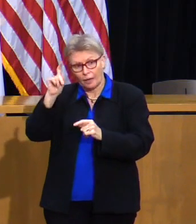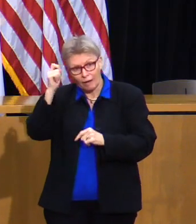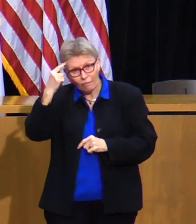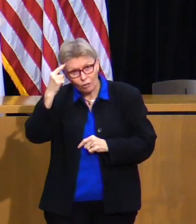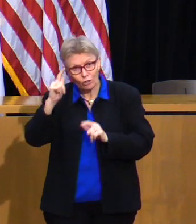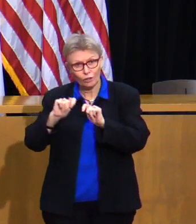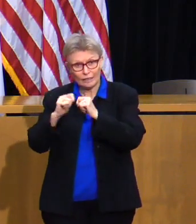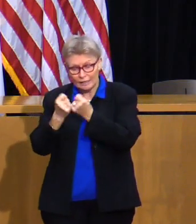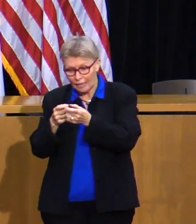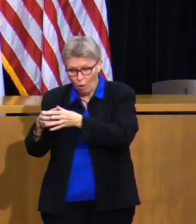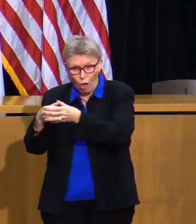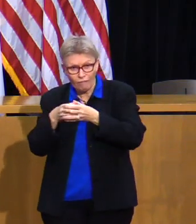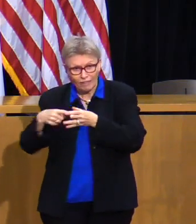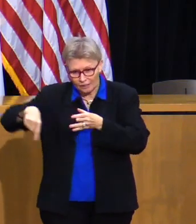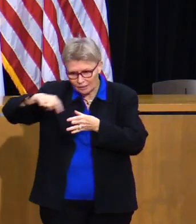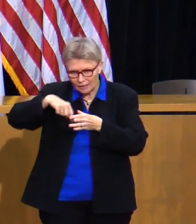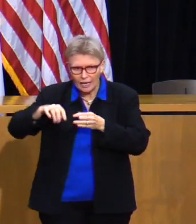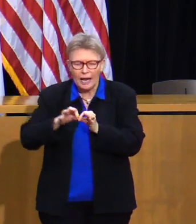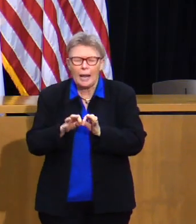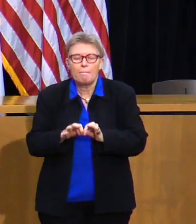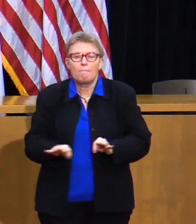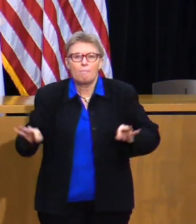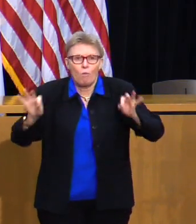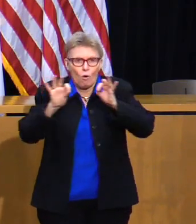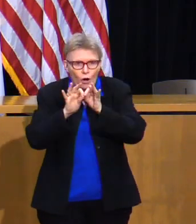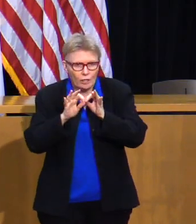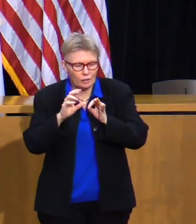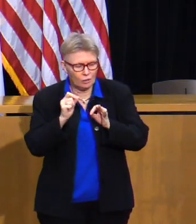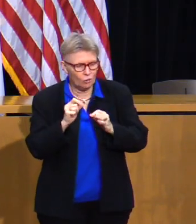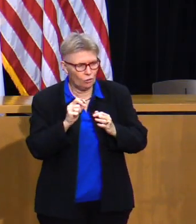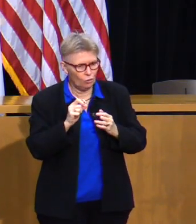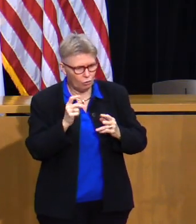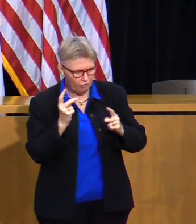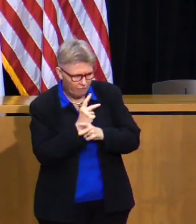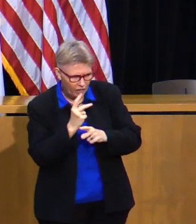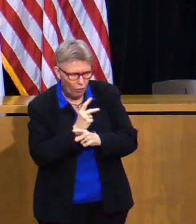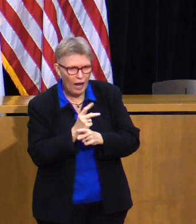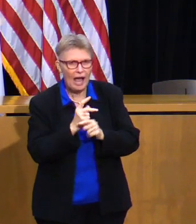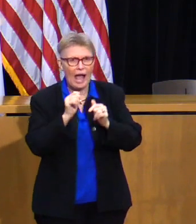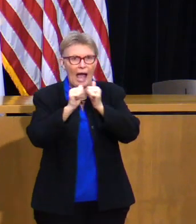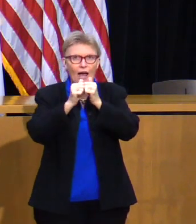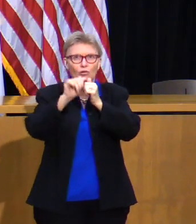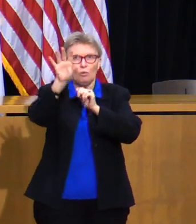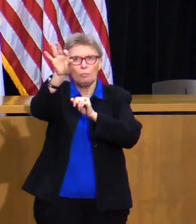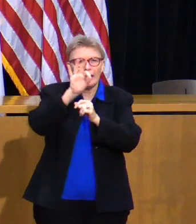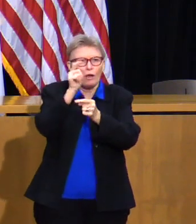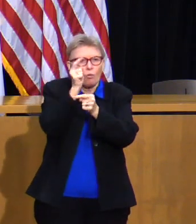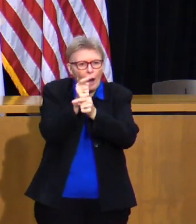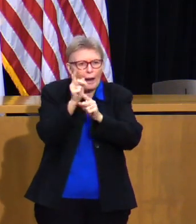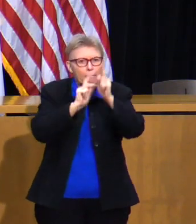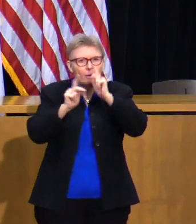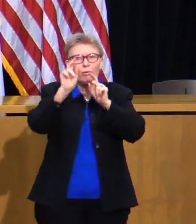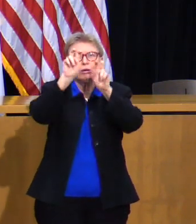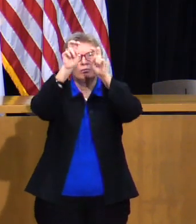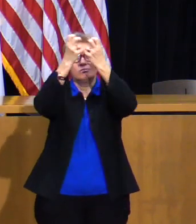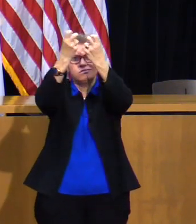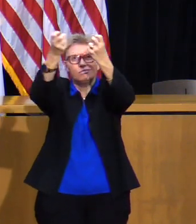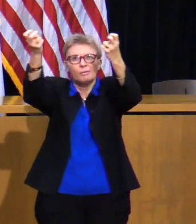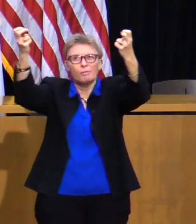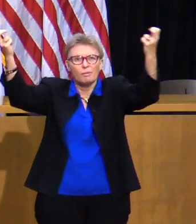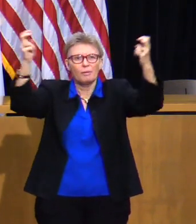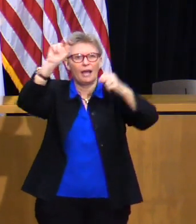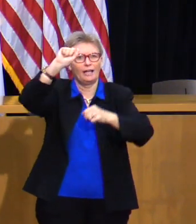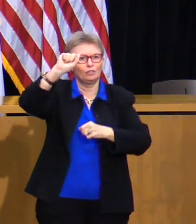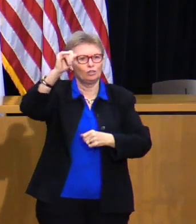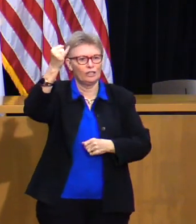have this set of circumstances to fill out this court. And we work hard, not